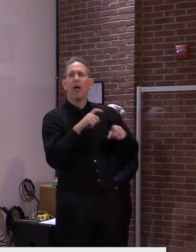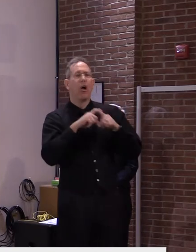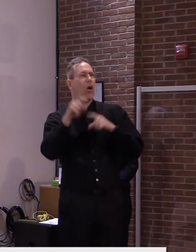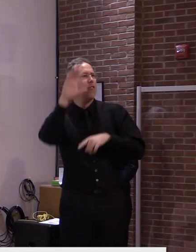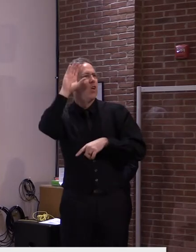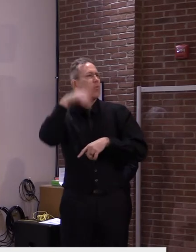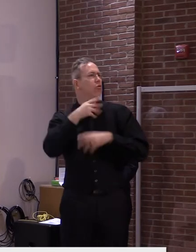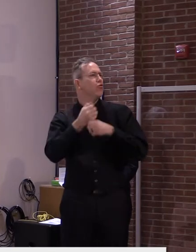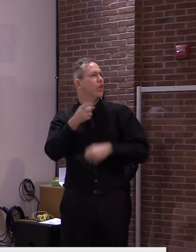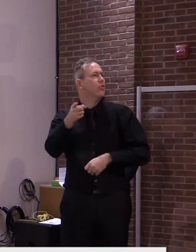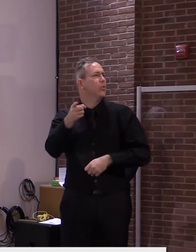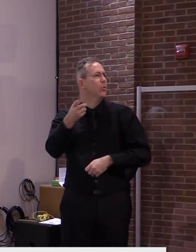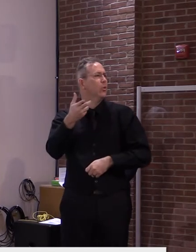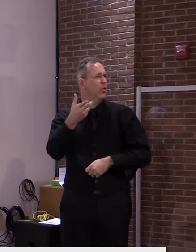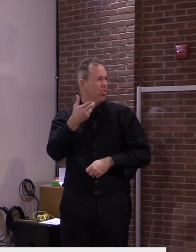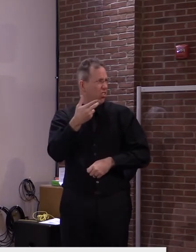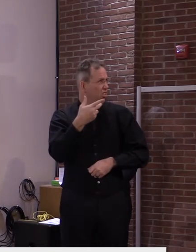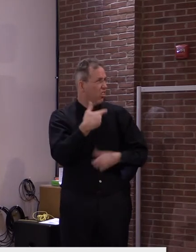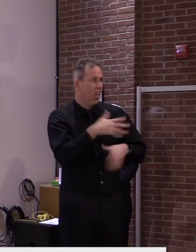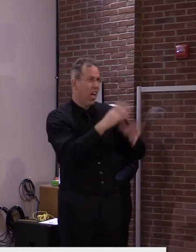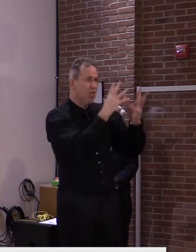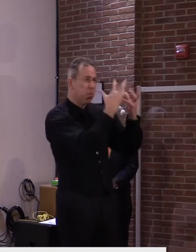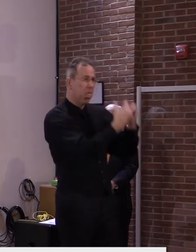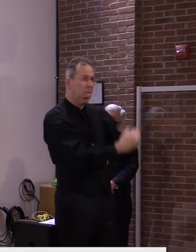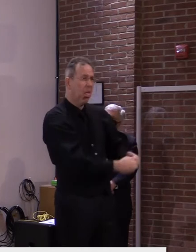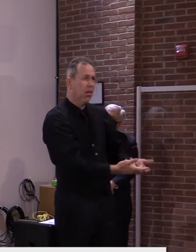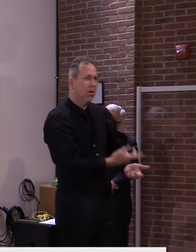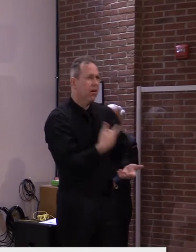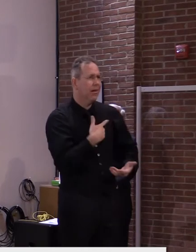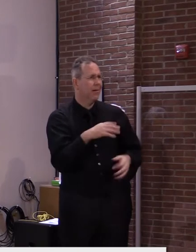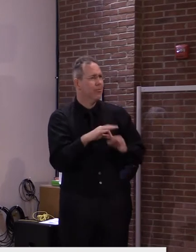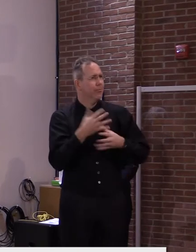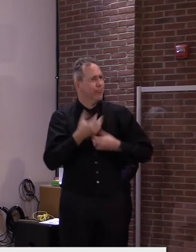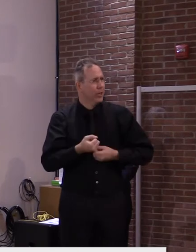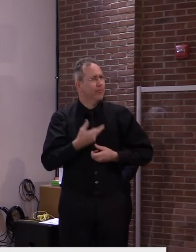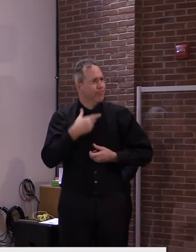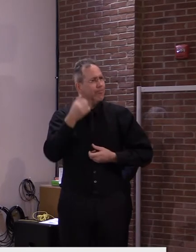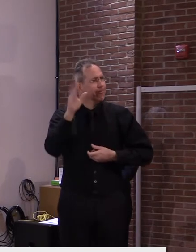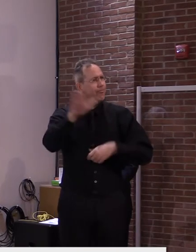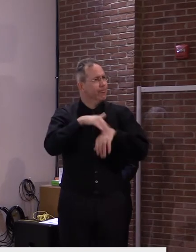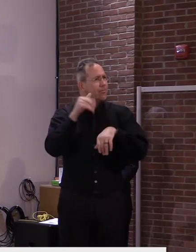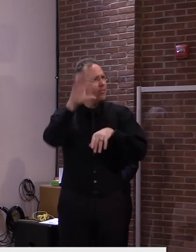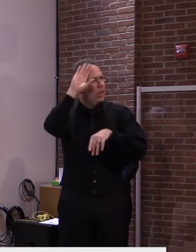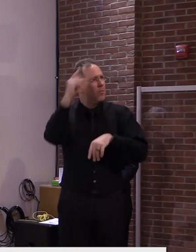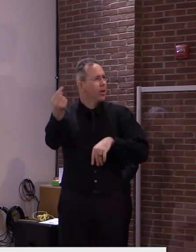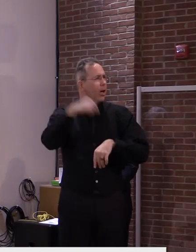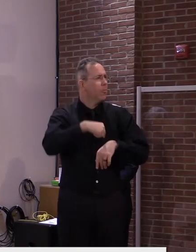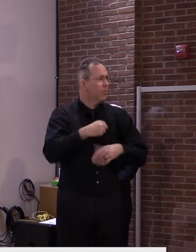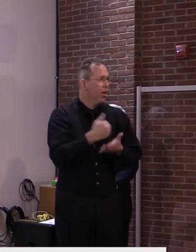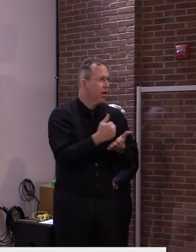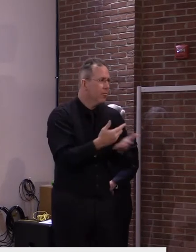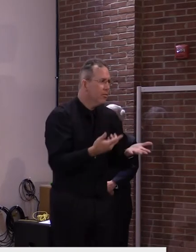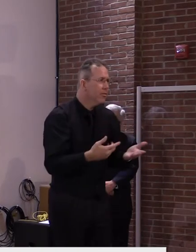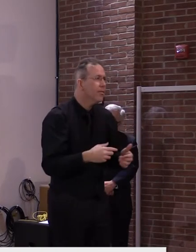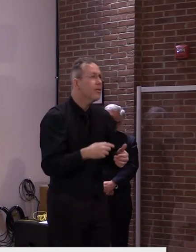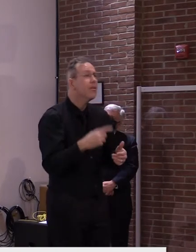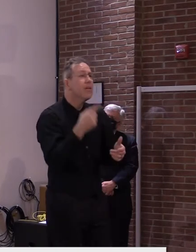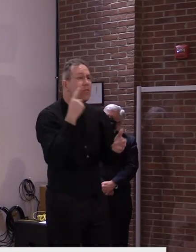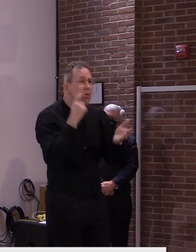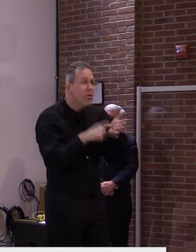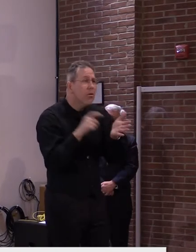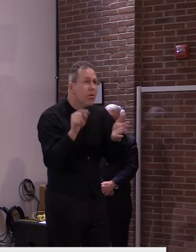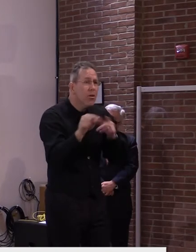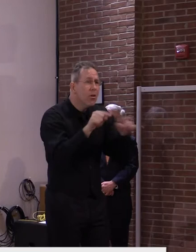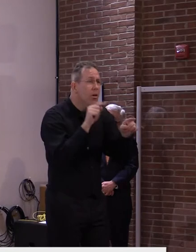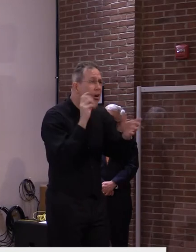your municipality actually understands who has cases, who doesn't, who needed to be quarantined, who didn't, and